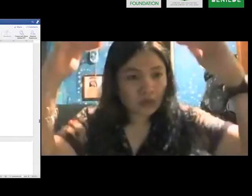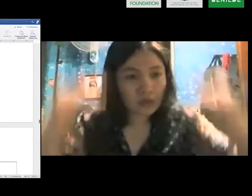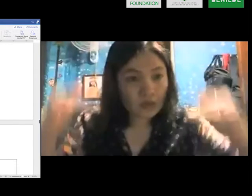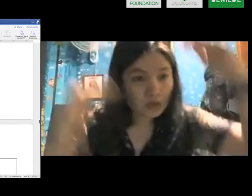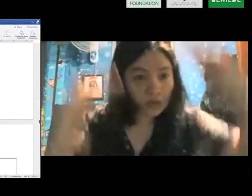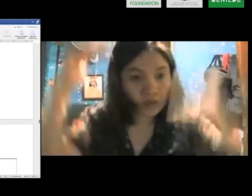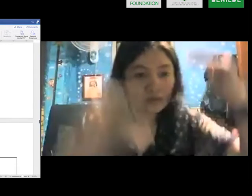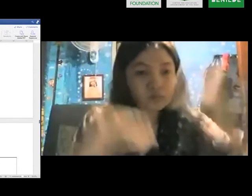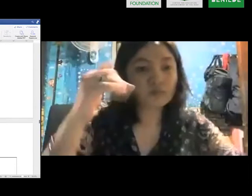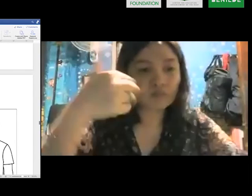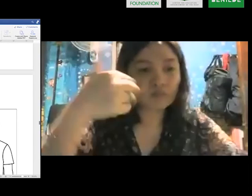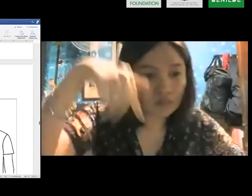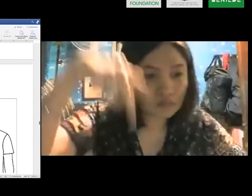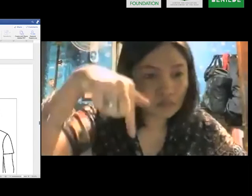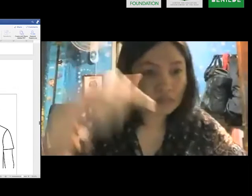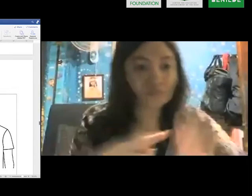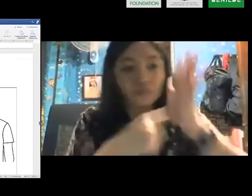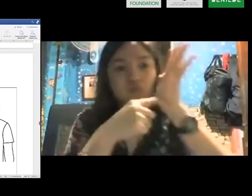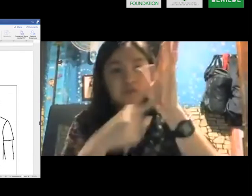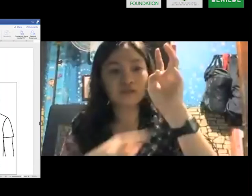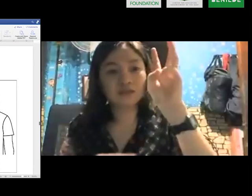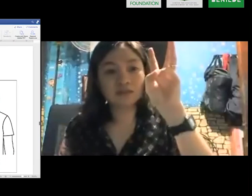Down. Okay, the which is bigger,